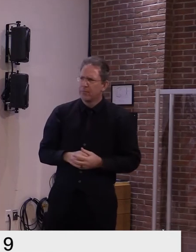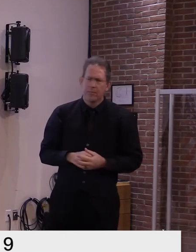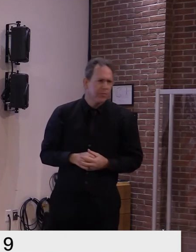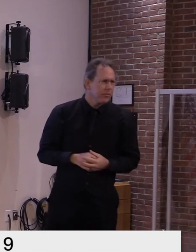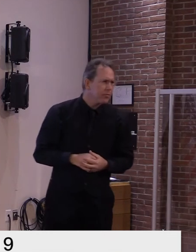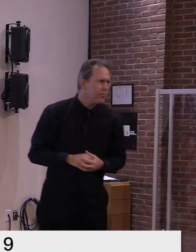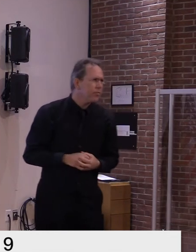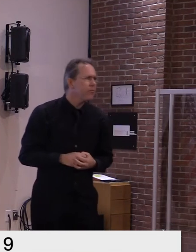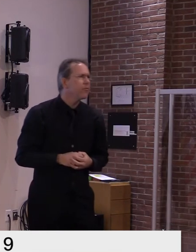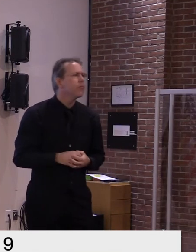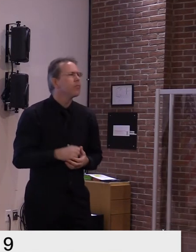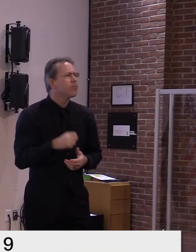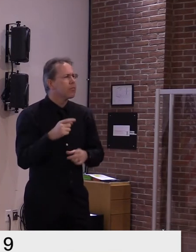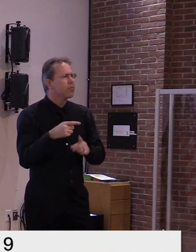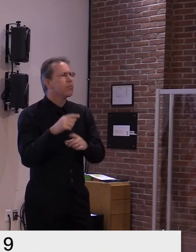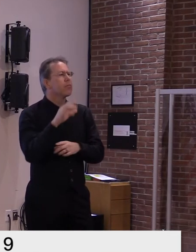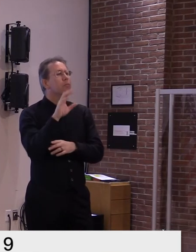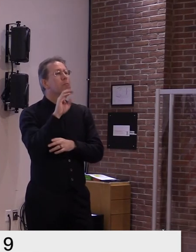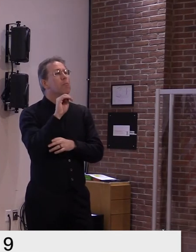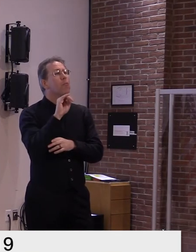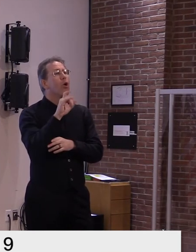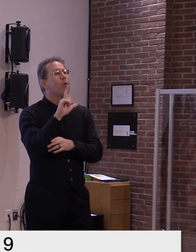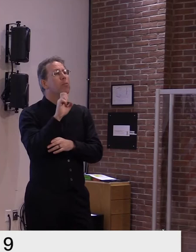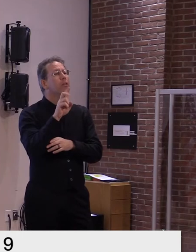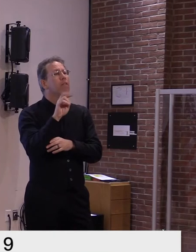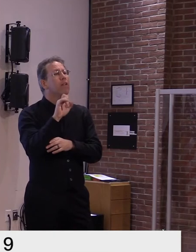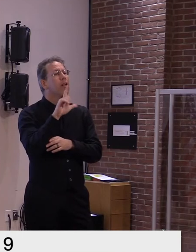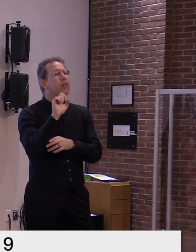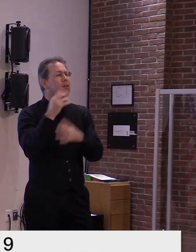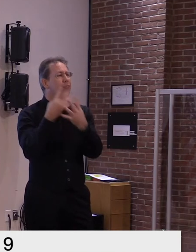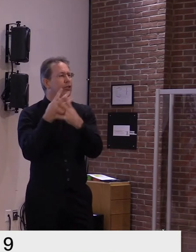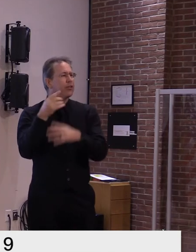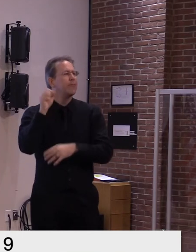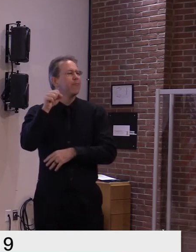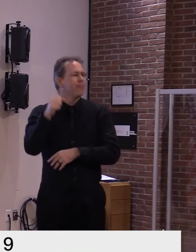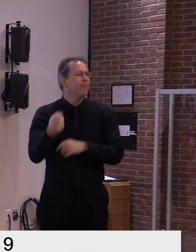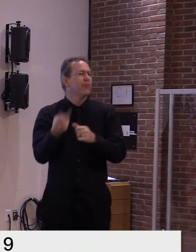at least one case and at least one suspected case waiting for results.